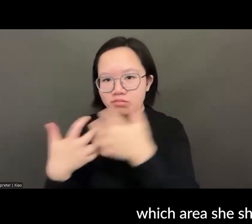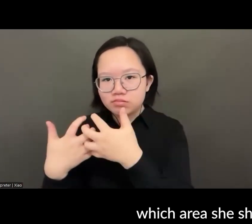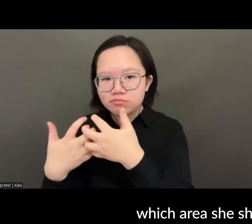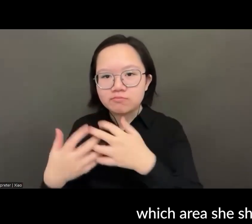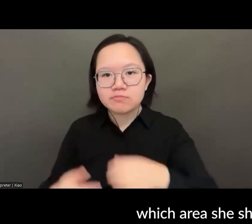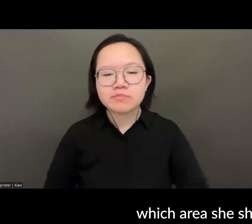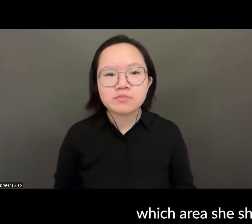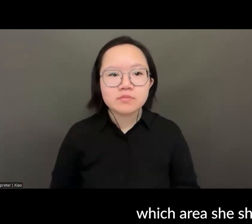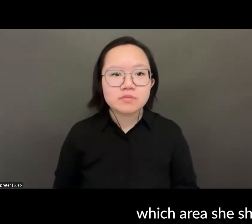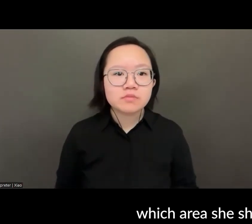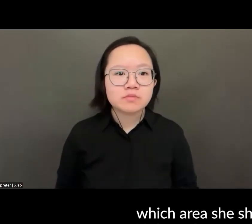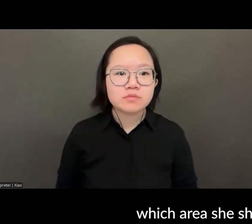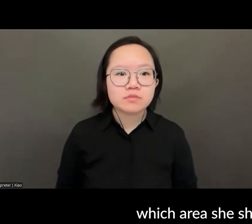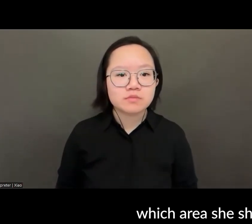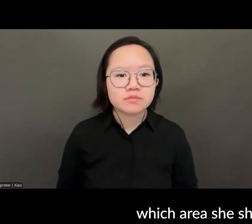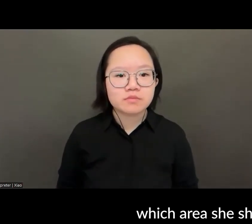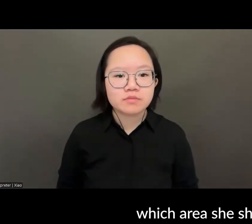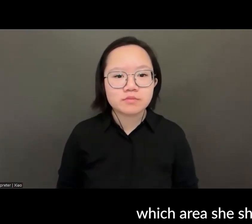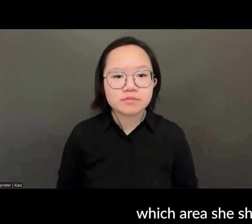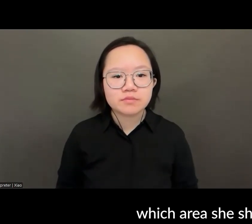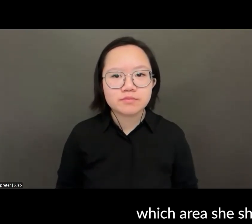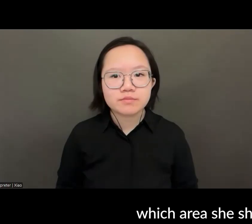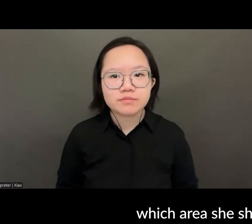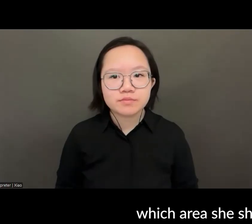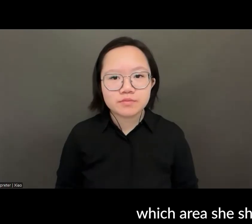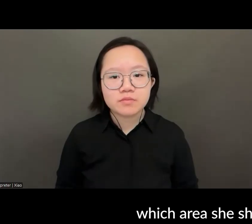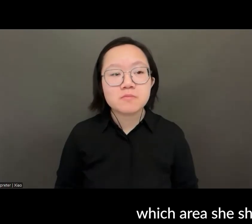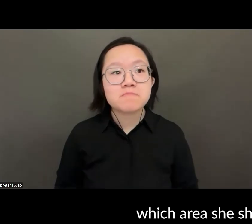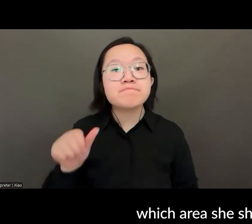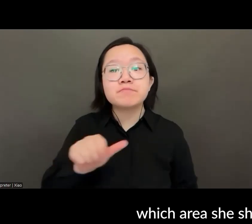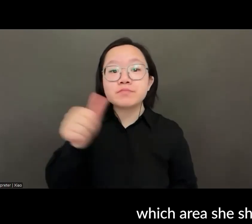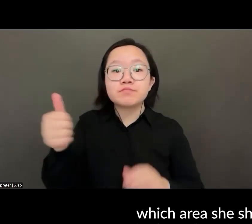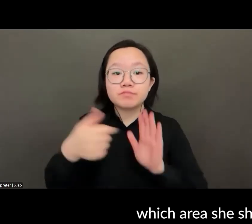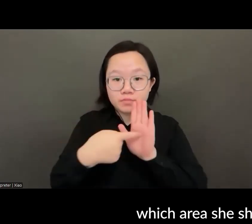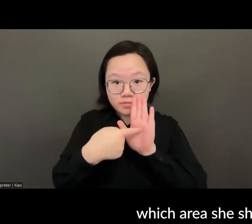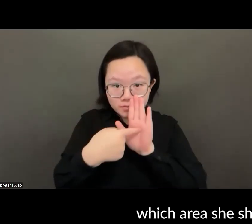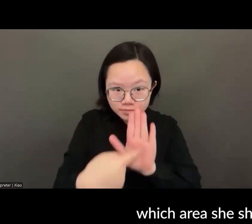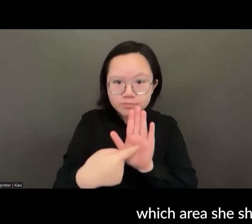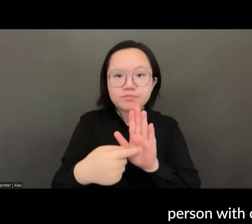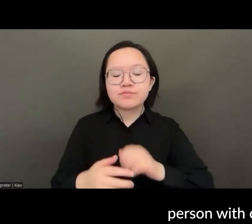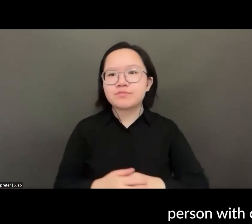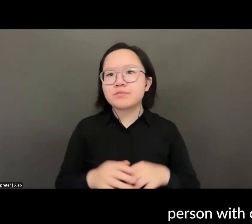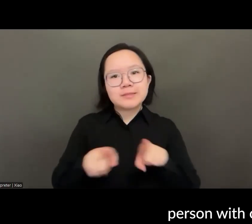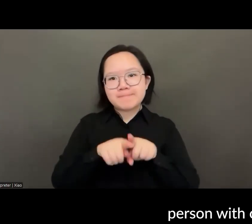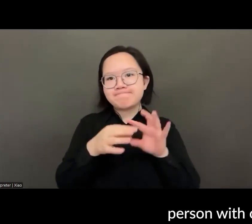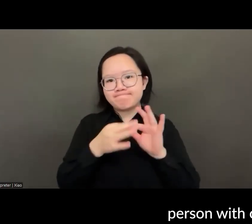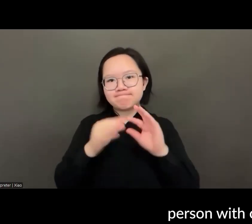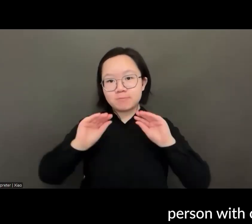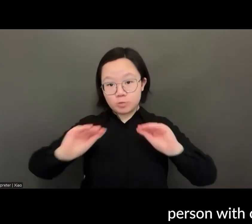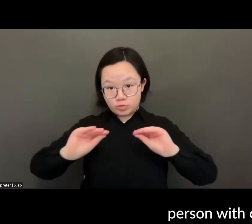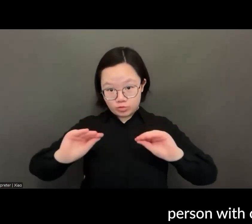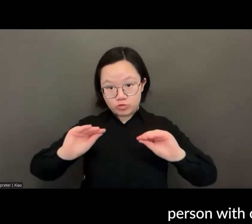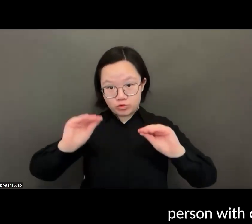uh, area she should put for her higher education, because so